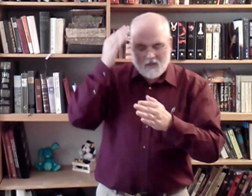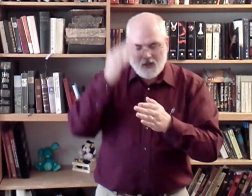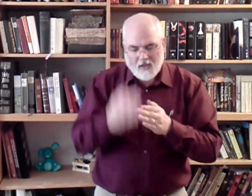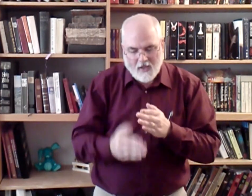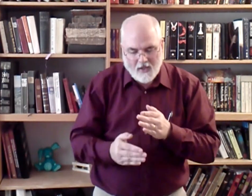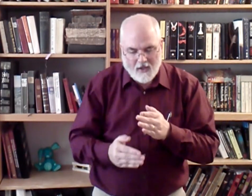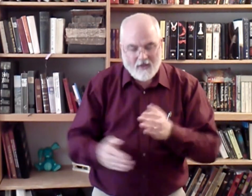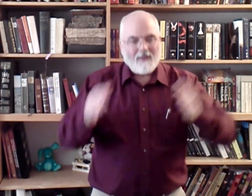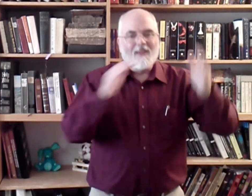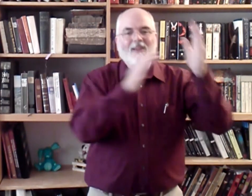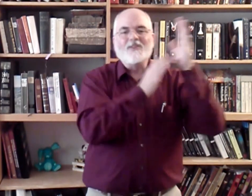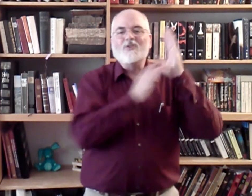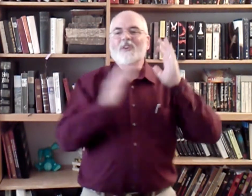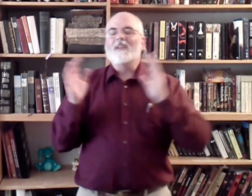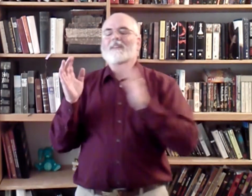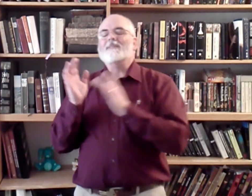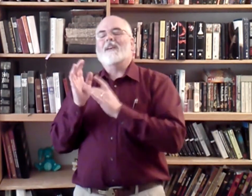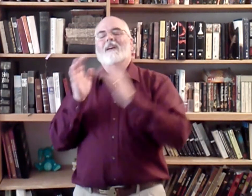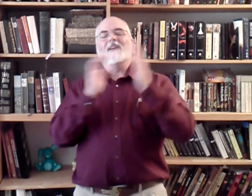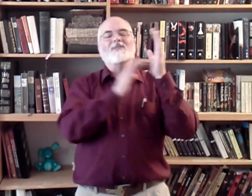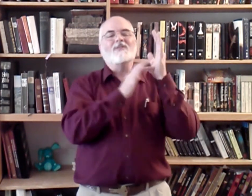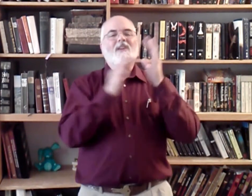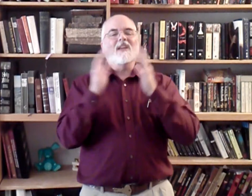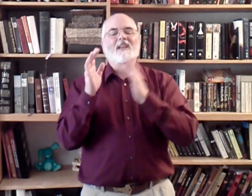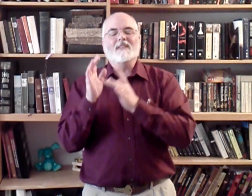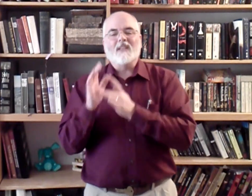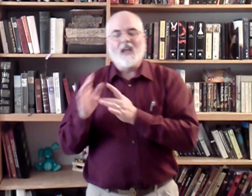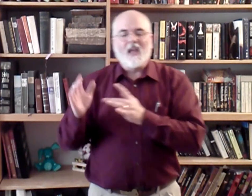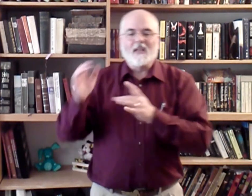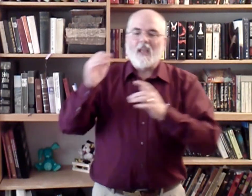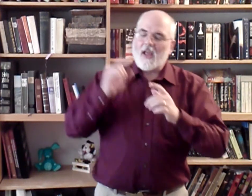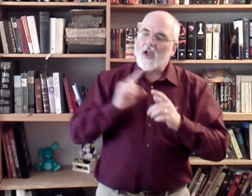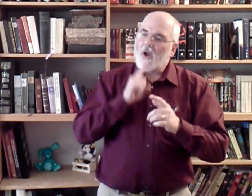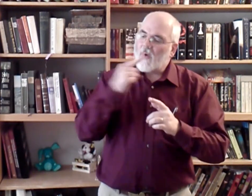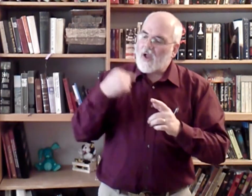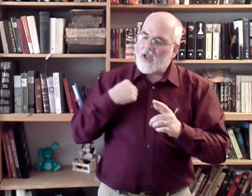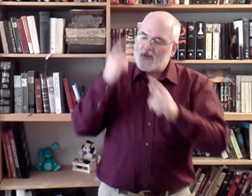end! Jesus, Jesus, Jesus, Jesus, I've